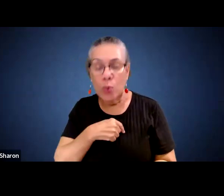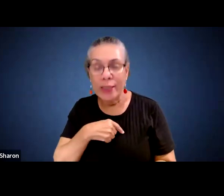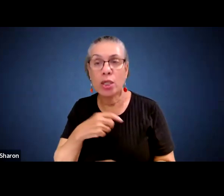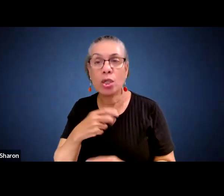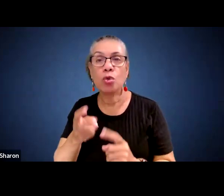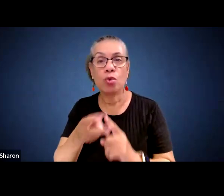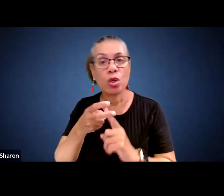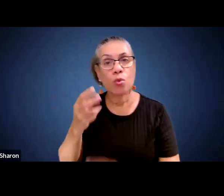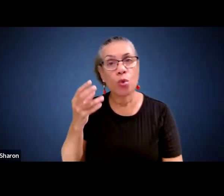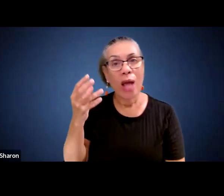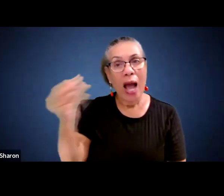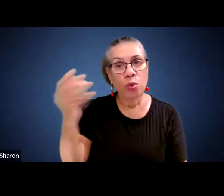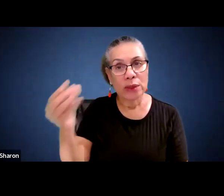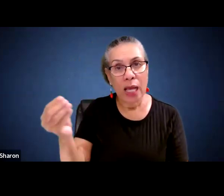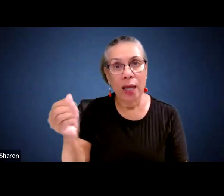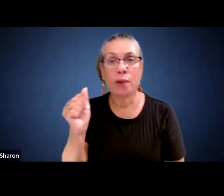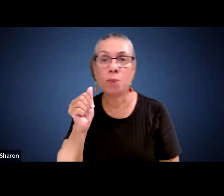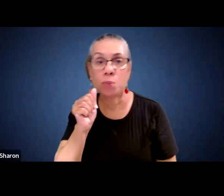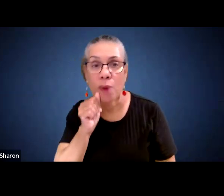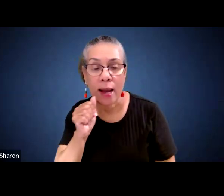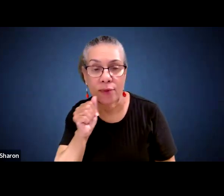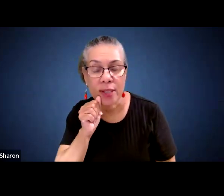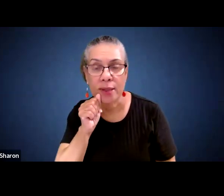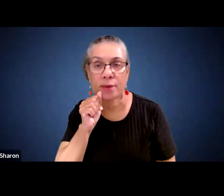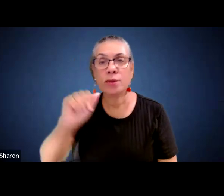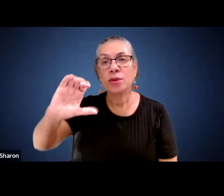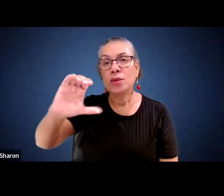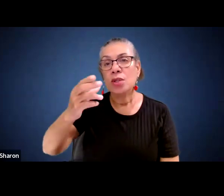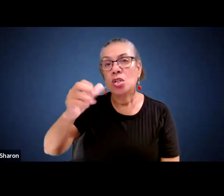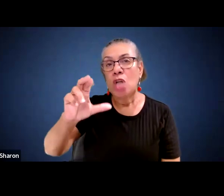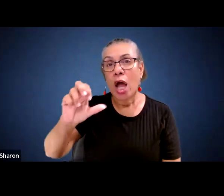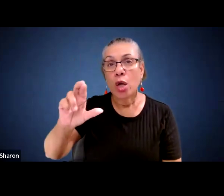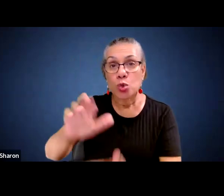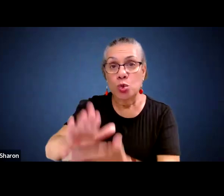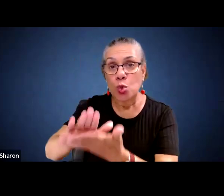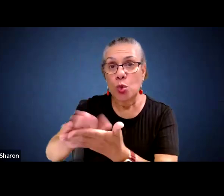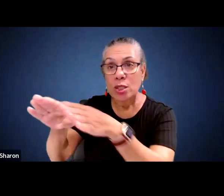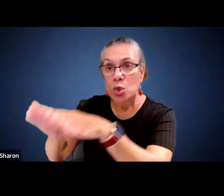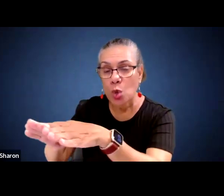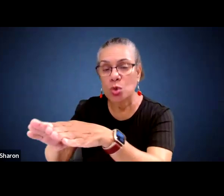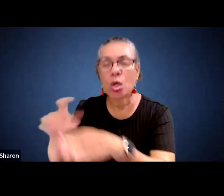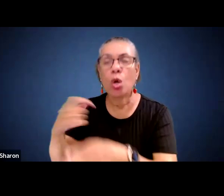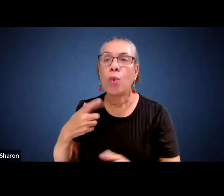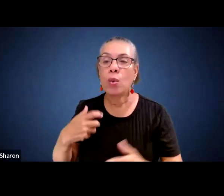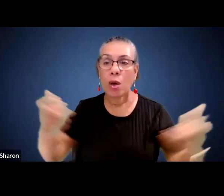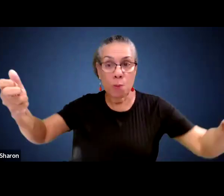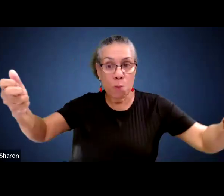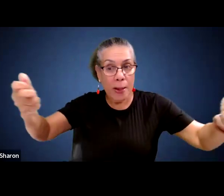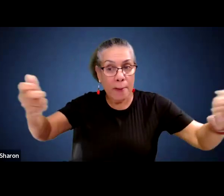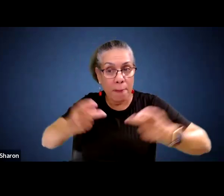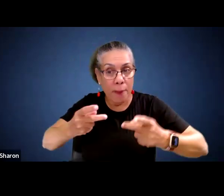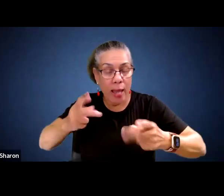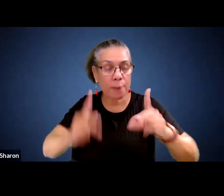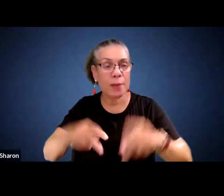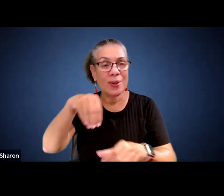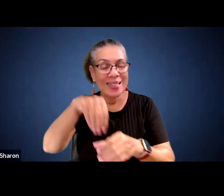outside, private, the charters that are closing, we're trying to bring back people into the